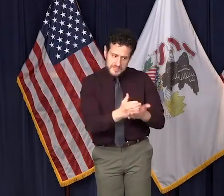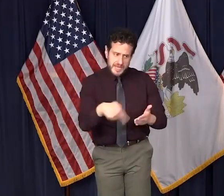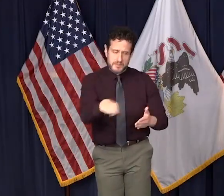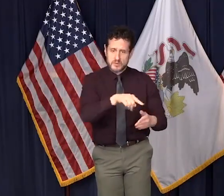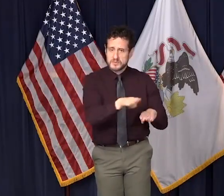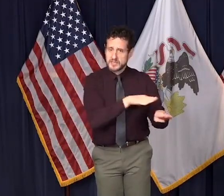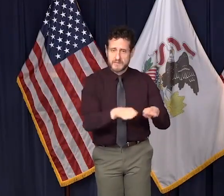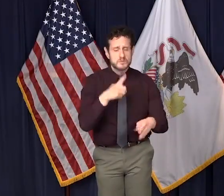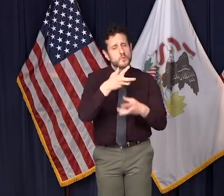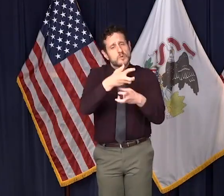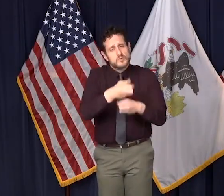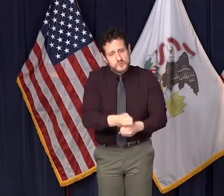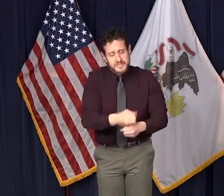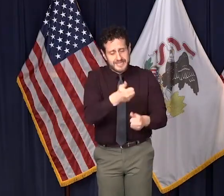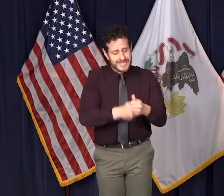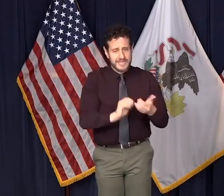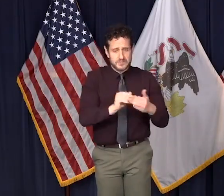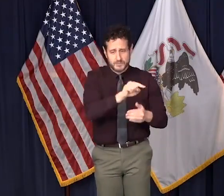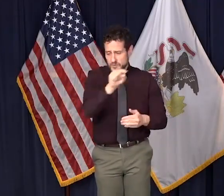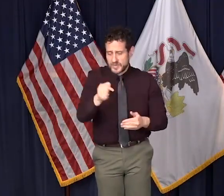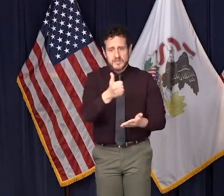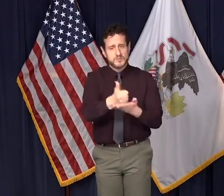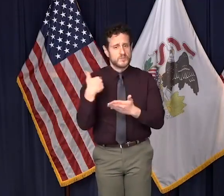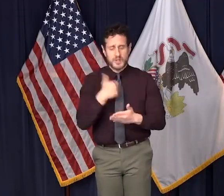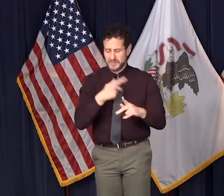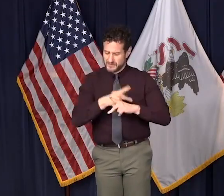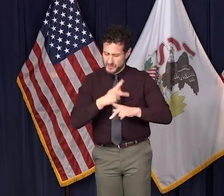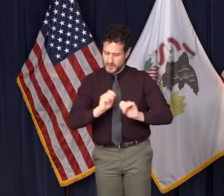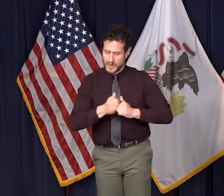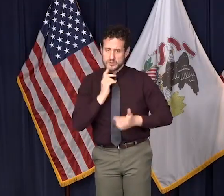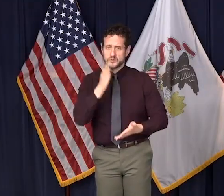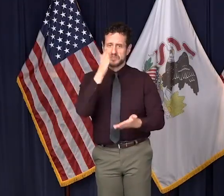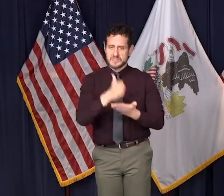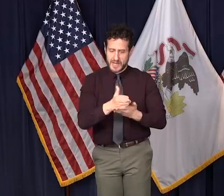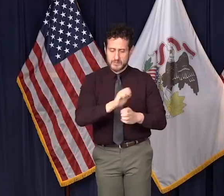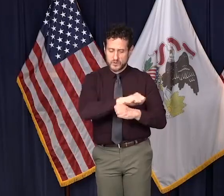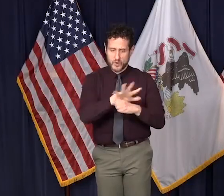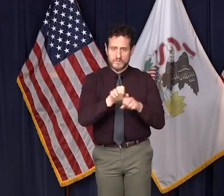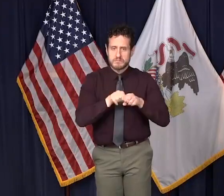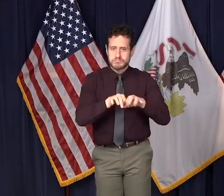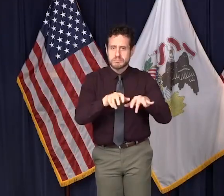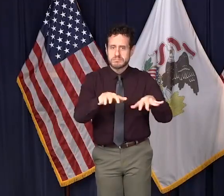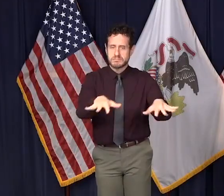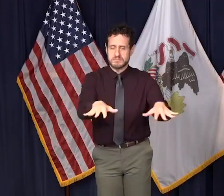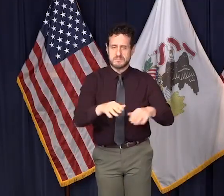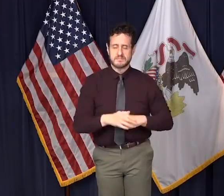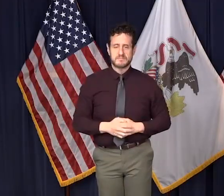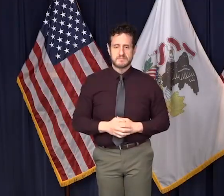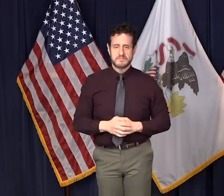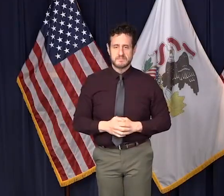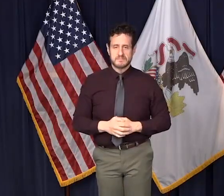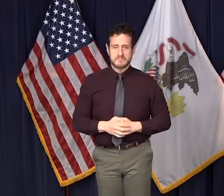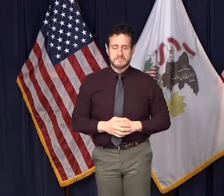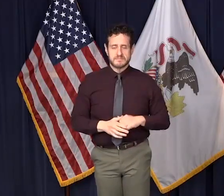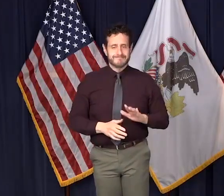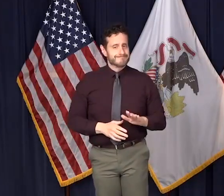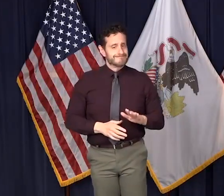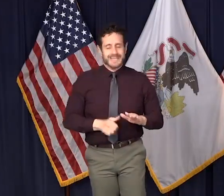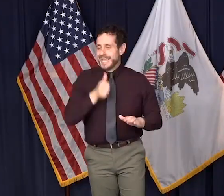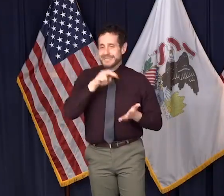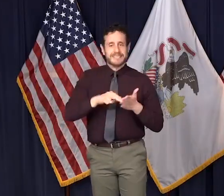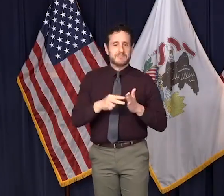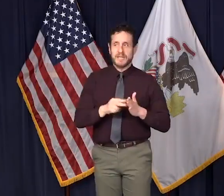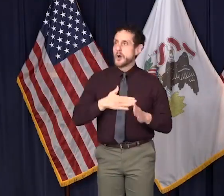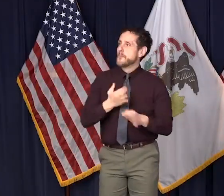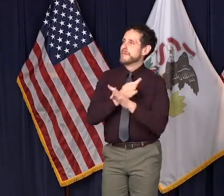communities to help us identify the best ways to stop the continued spread. This is not about restricting freedom. This